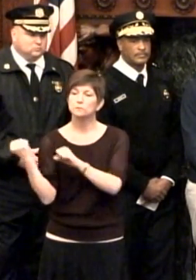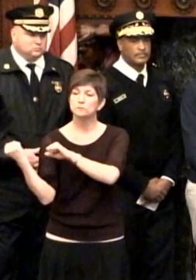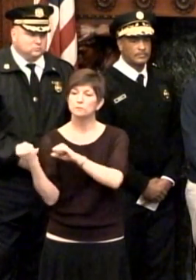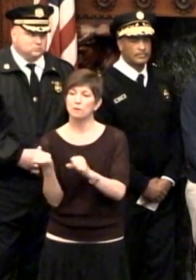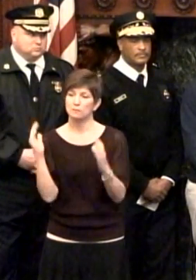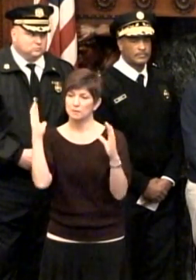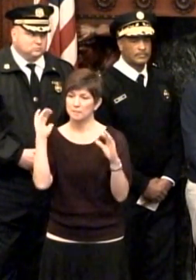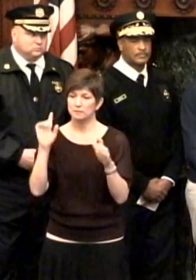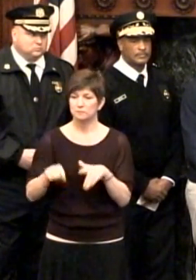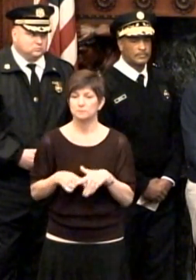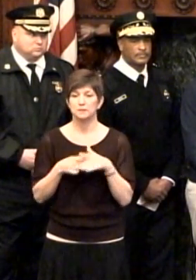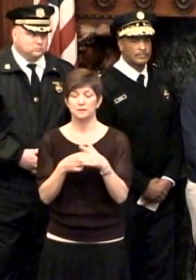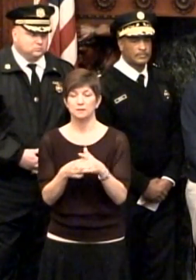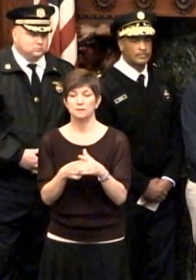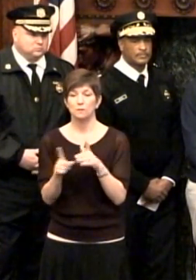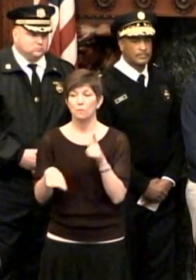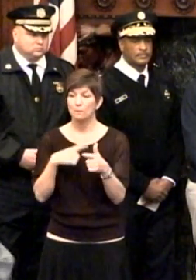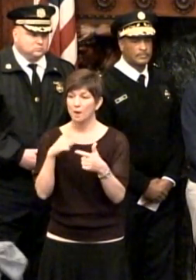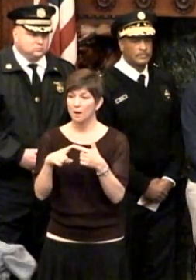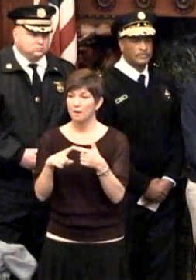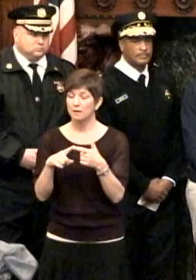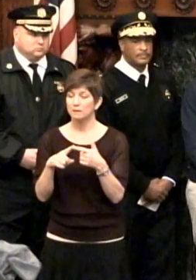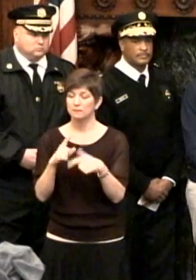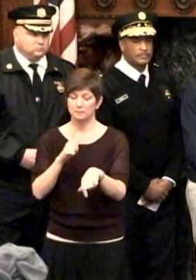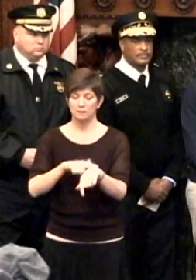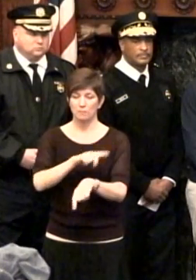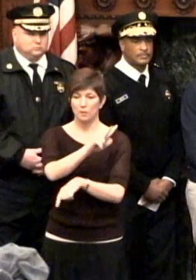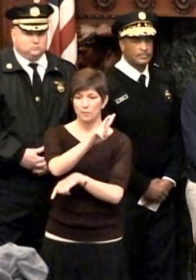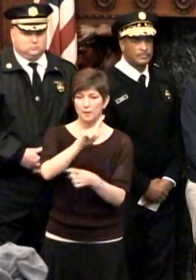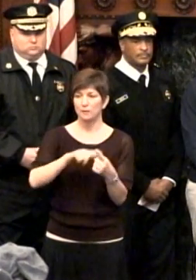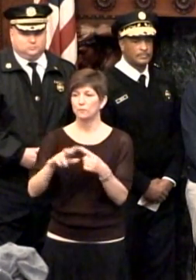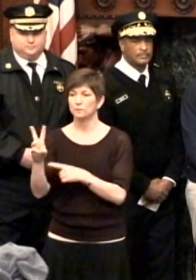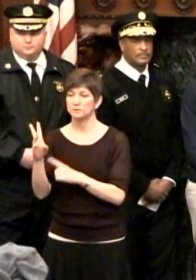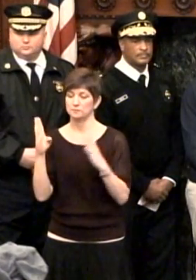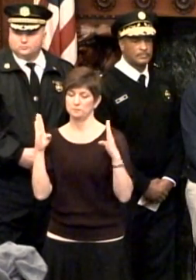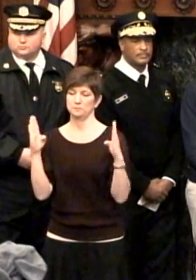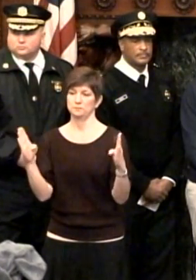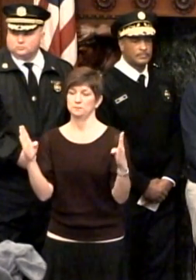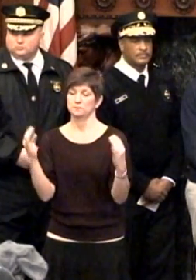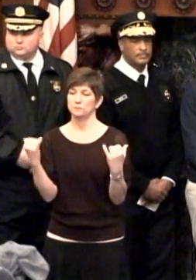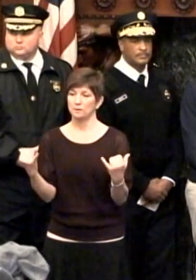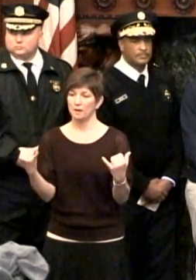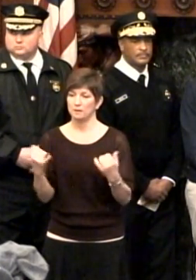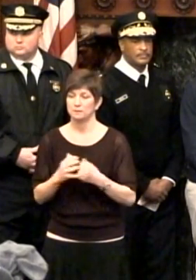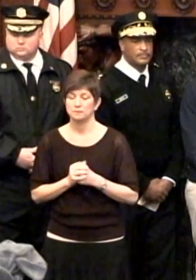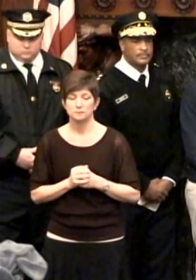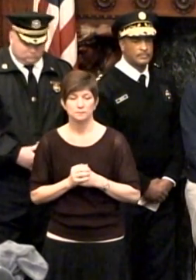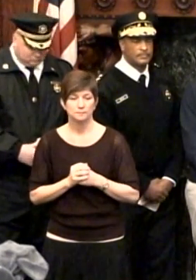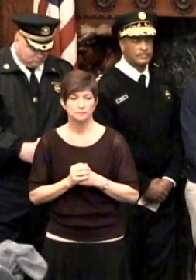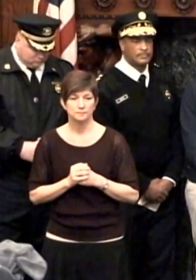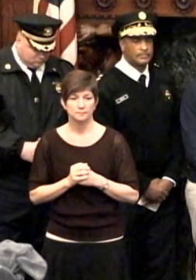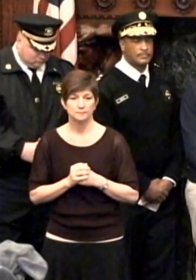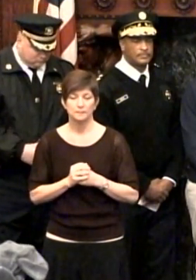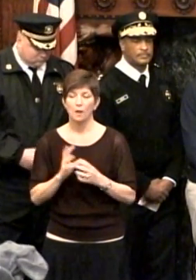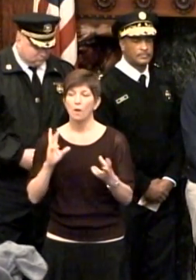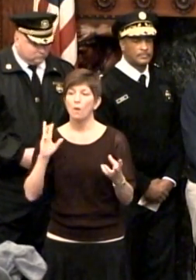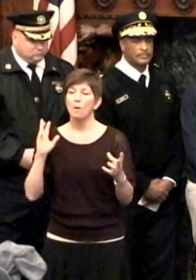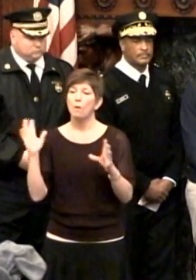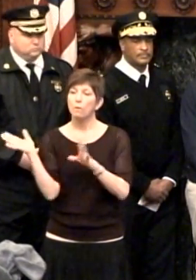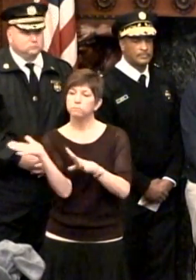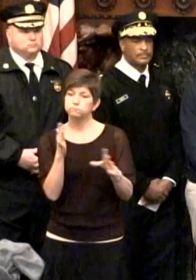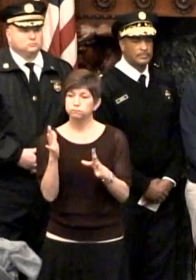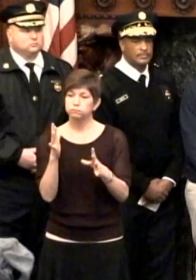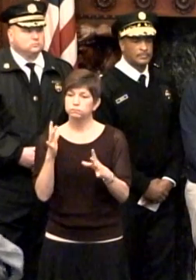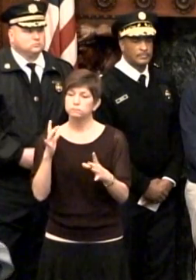are expected to begin between 3 p.m. and 6 p.m. today. Wind gusts of up